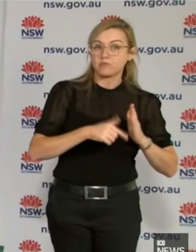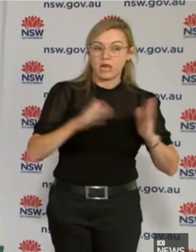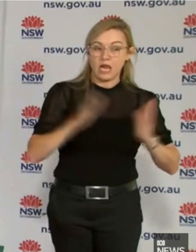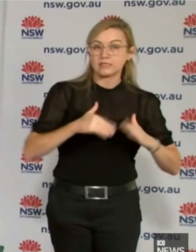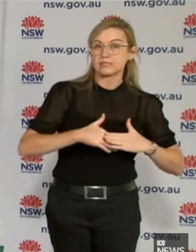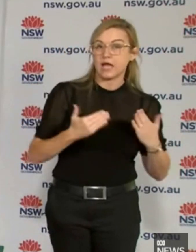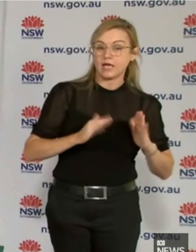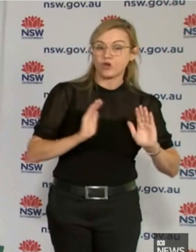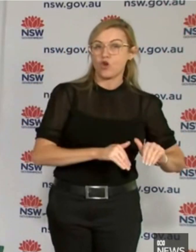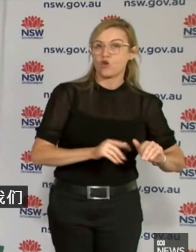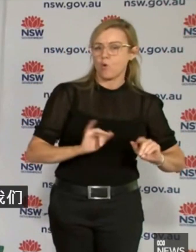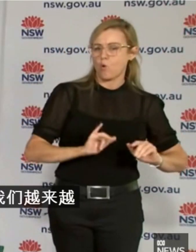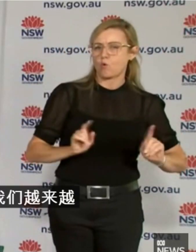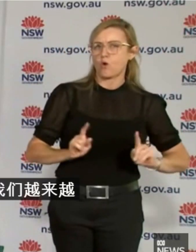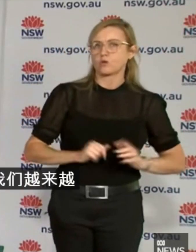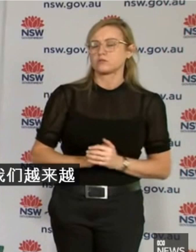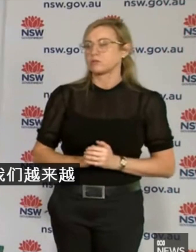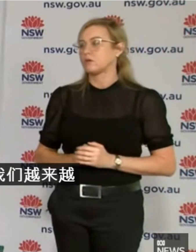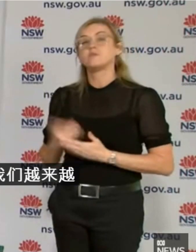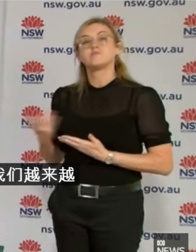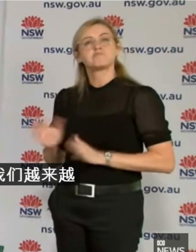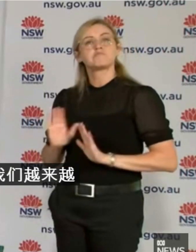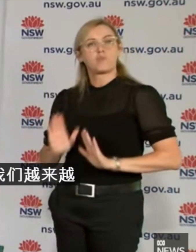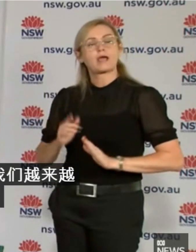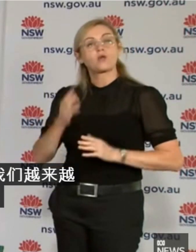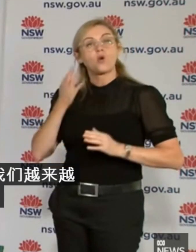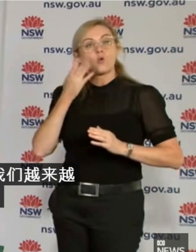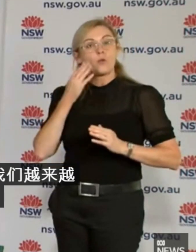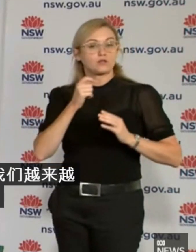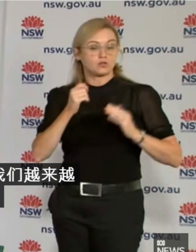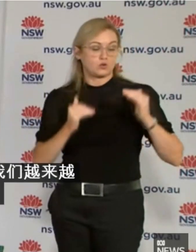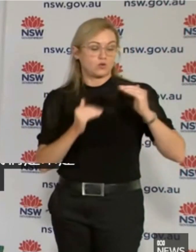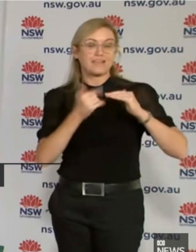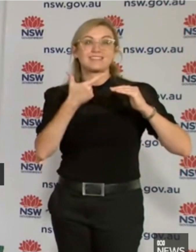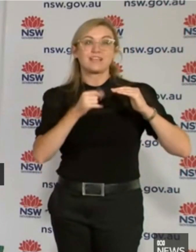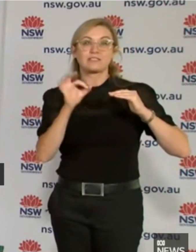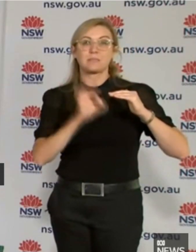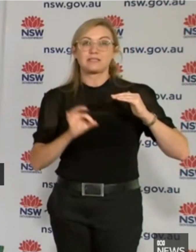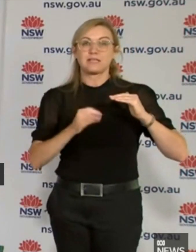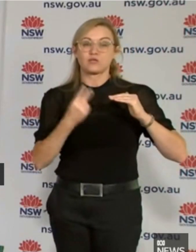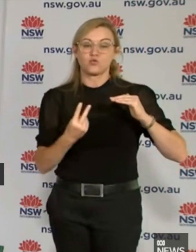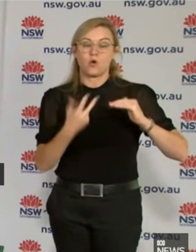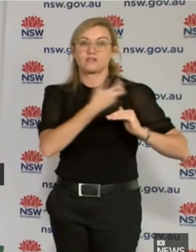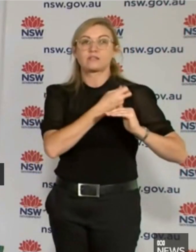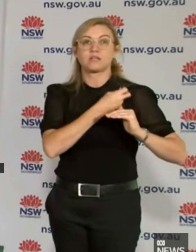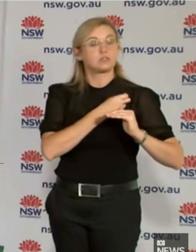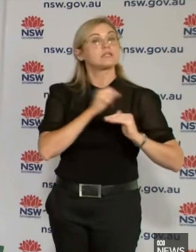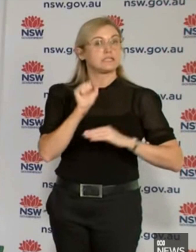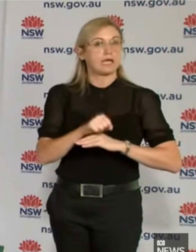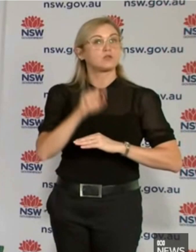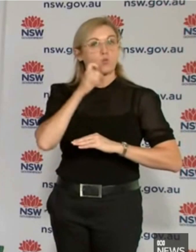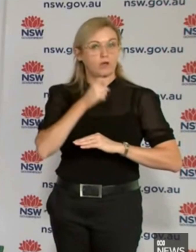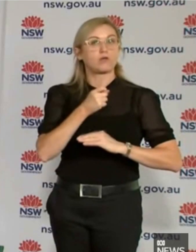about, as we see us get closer to the double vaccinations of 70%, that there will be changes, and certainly